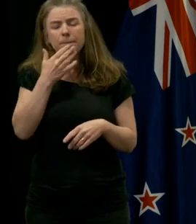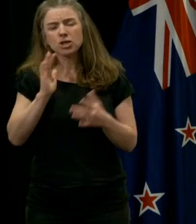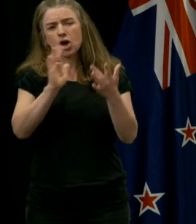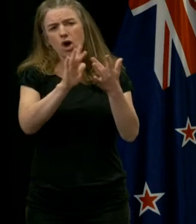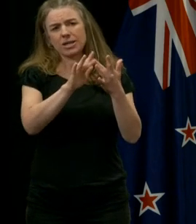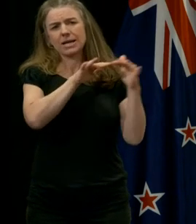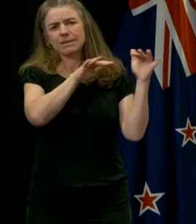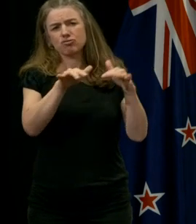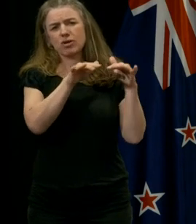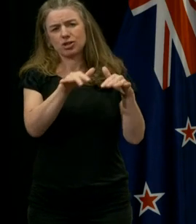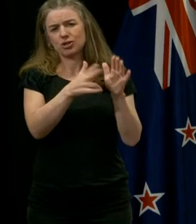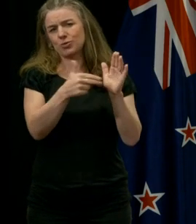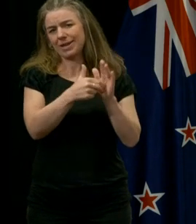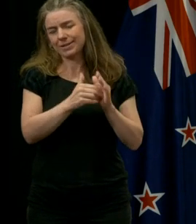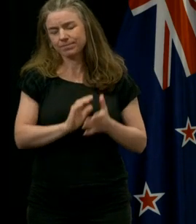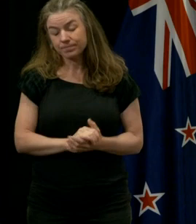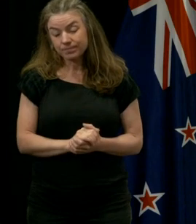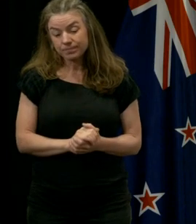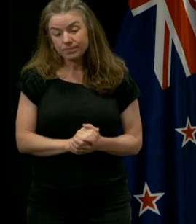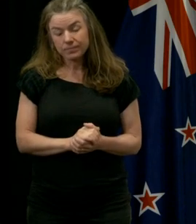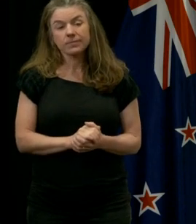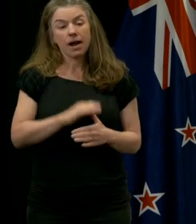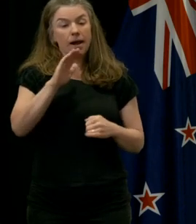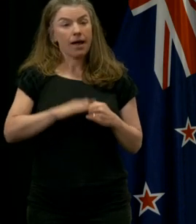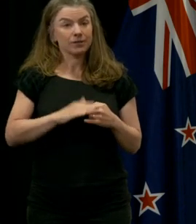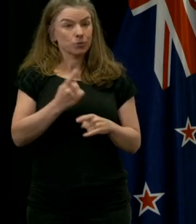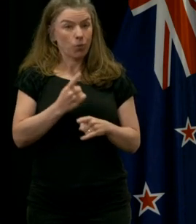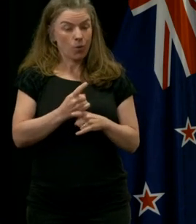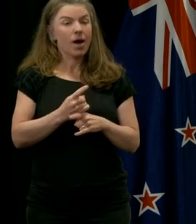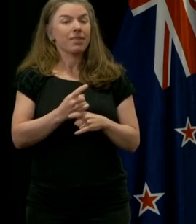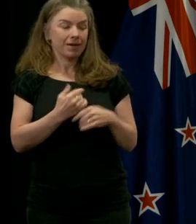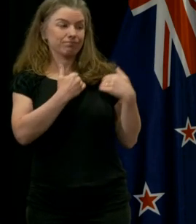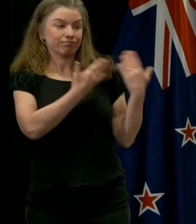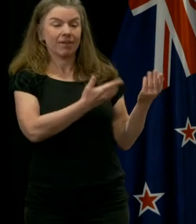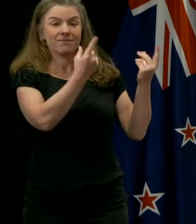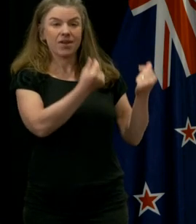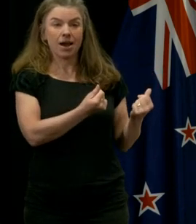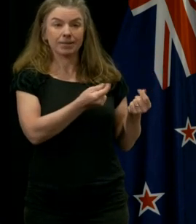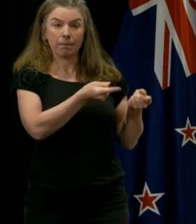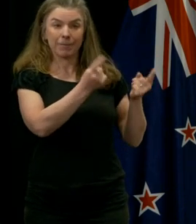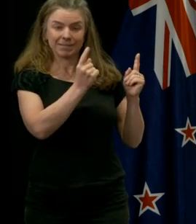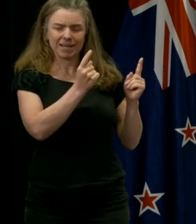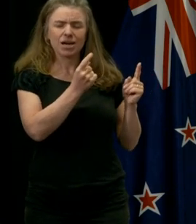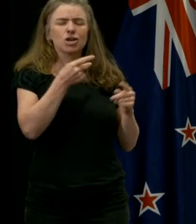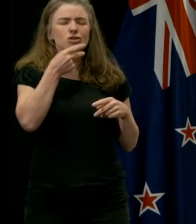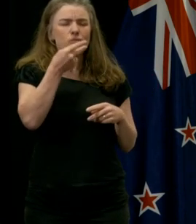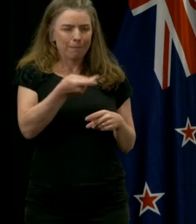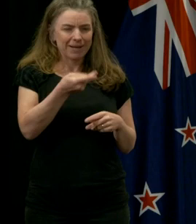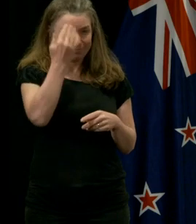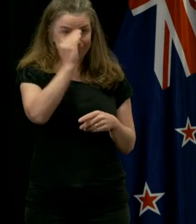with Immigration New Zealand. And finally, before I hand over to the Finance Minister, I would reiterate what I